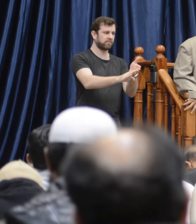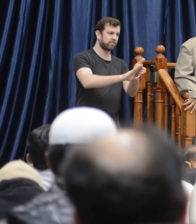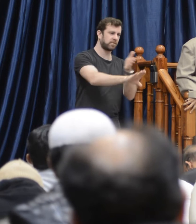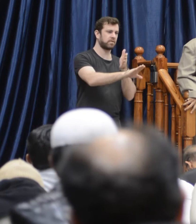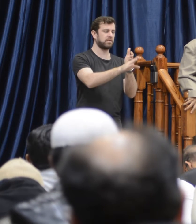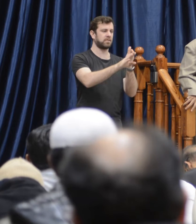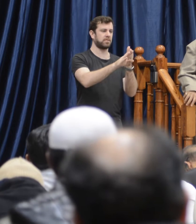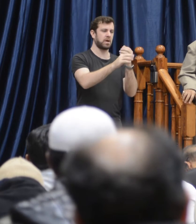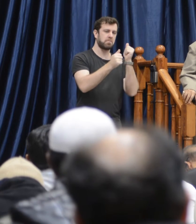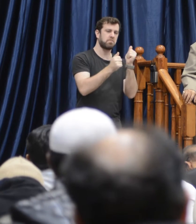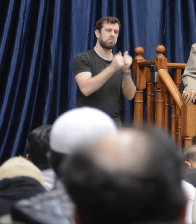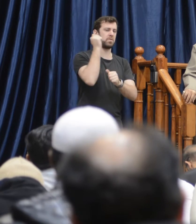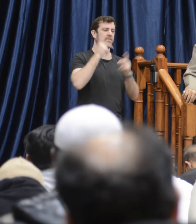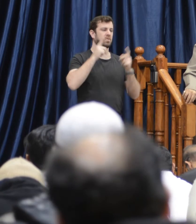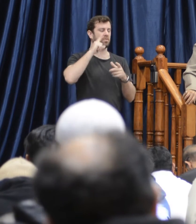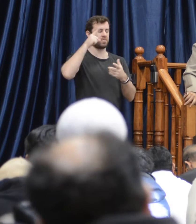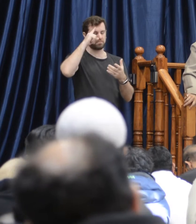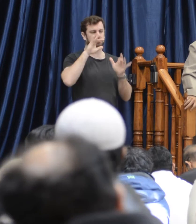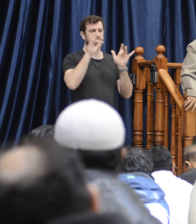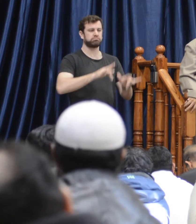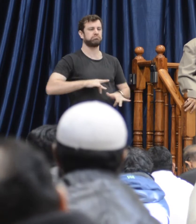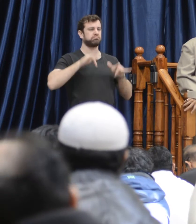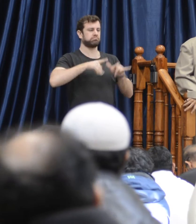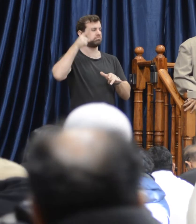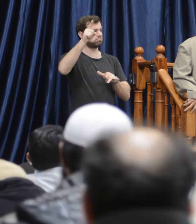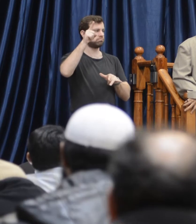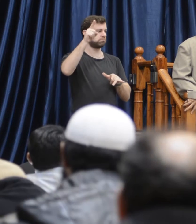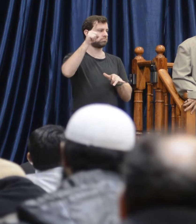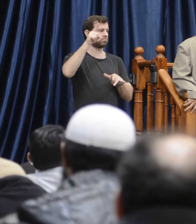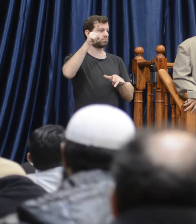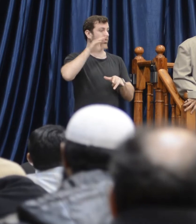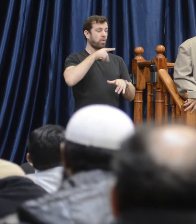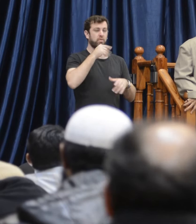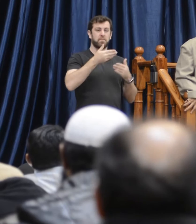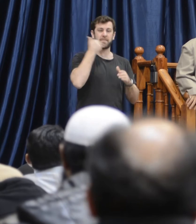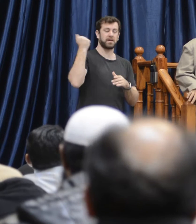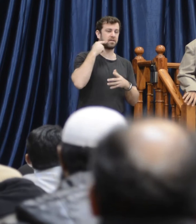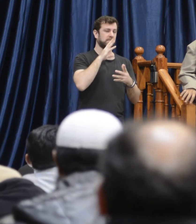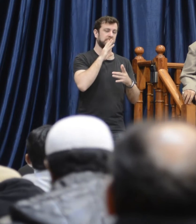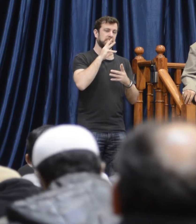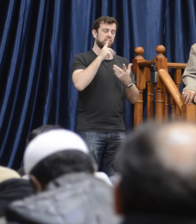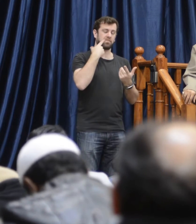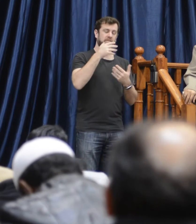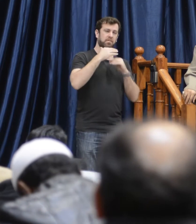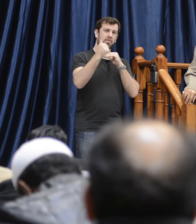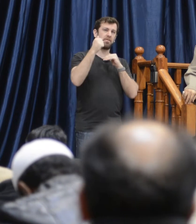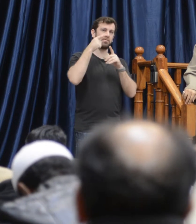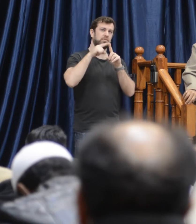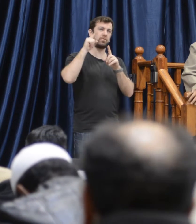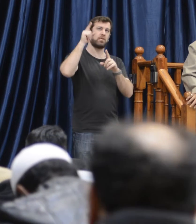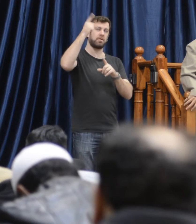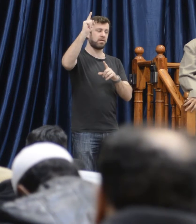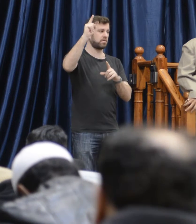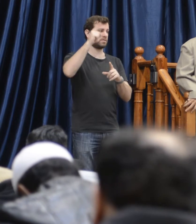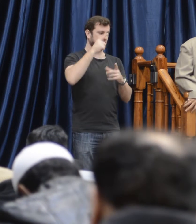who is better in speech than one who calls to Allah while doing good deeds